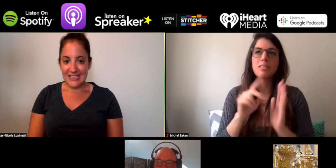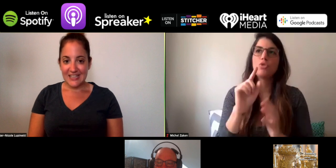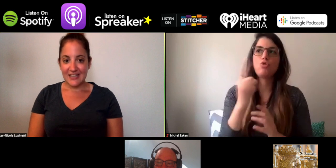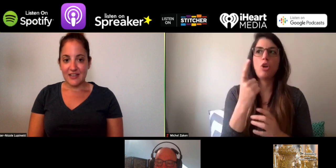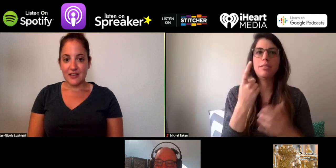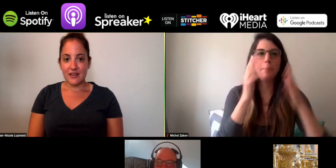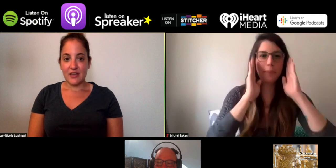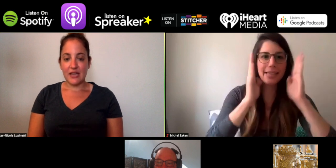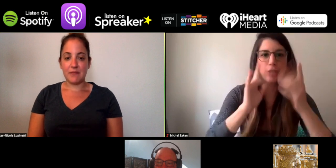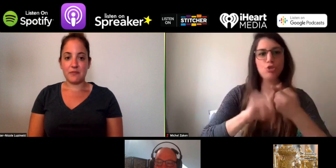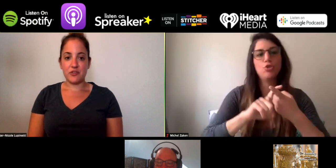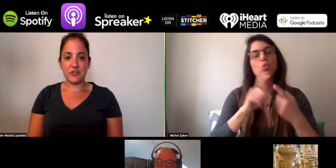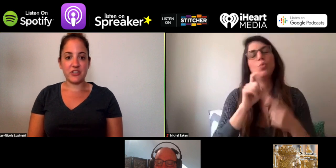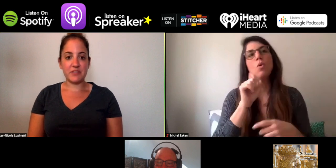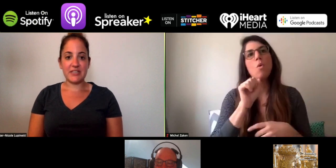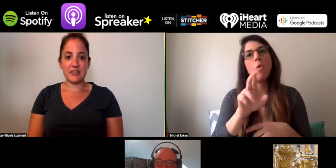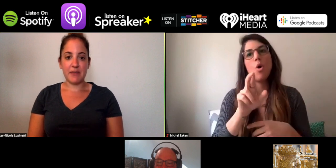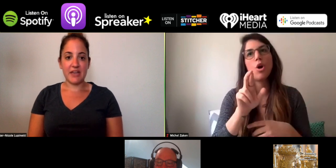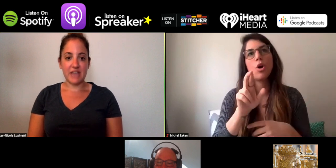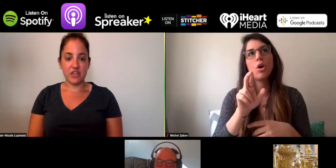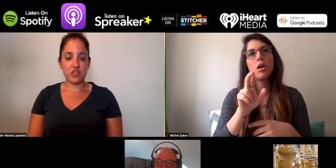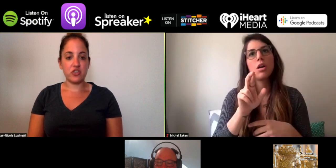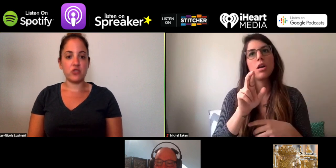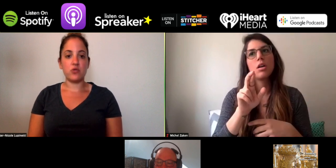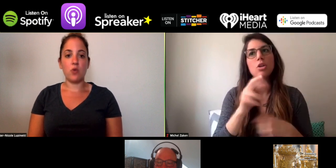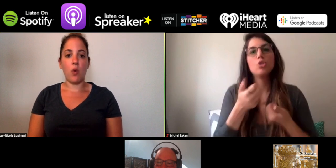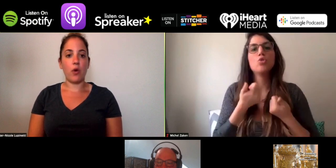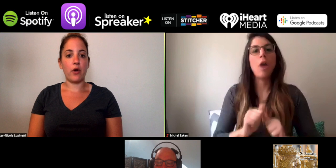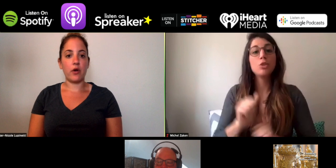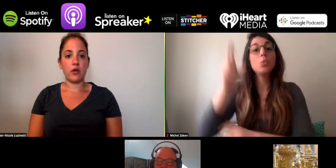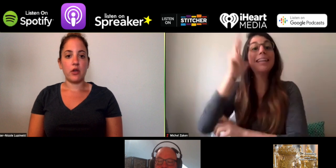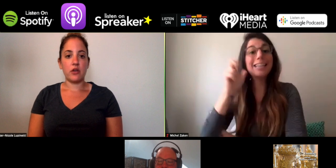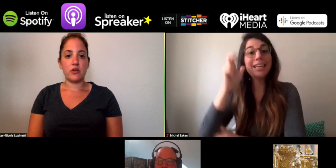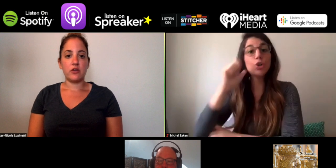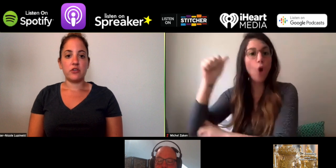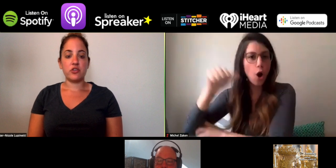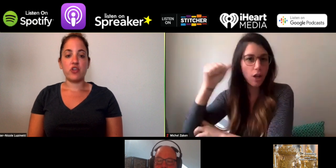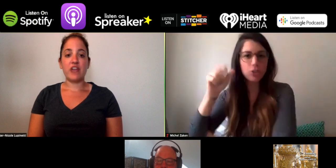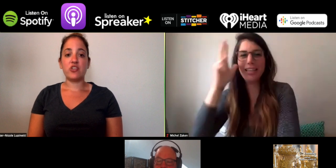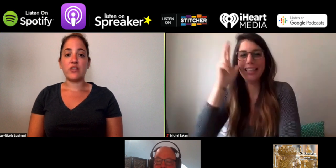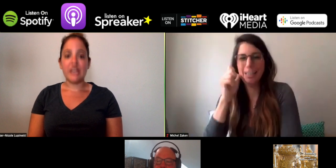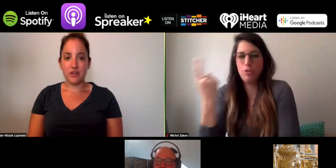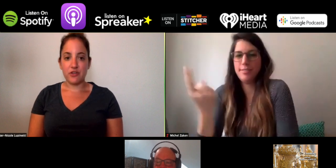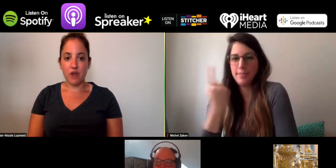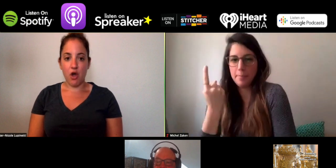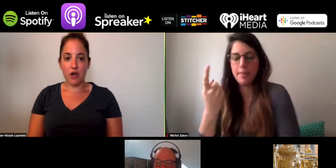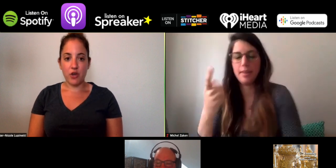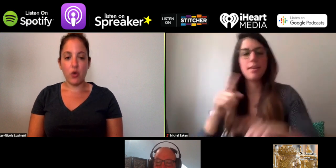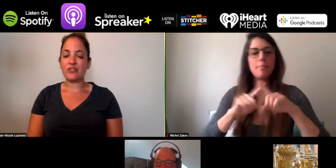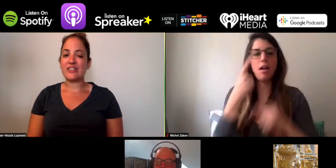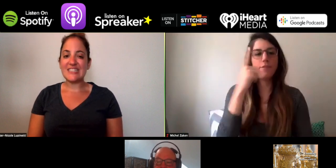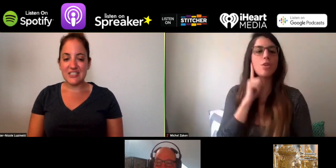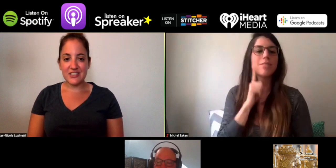listen, it just means to pay attention to, or to try to hear the